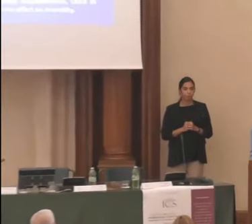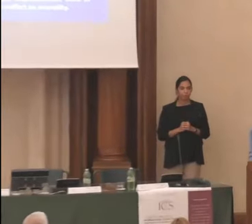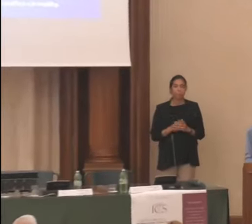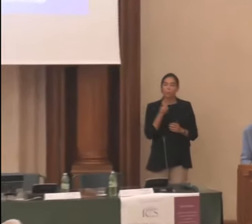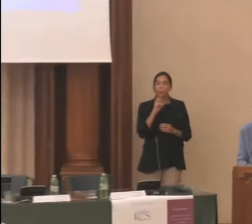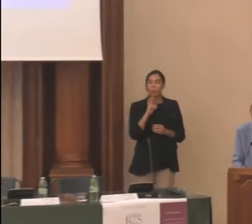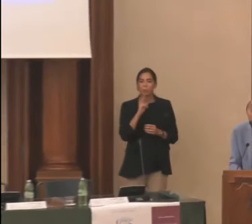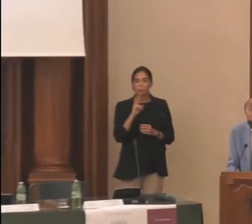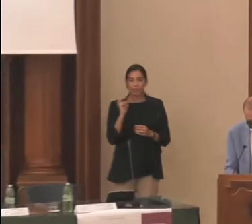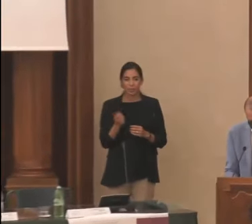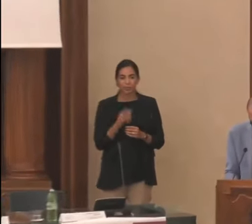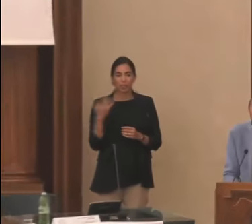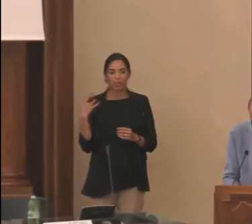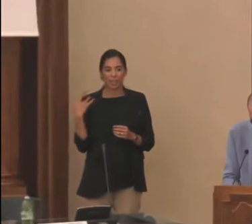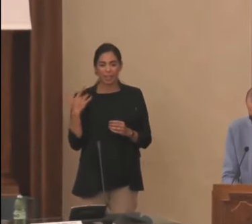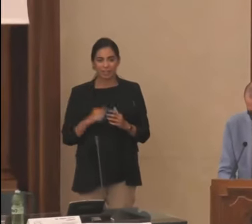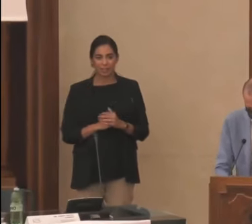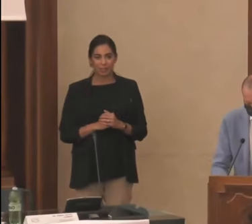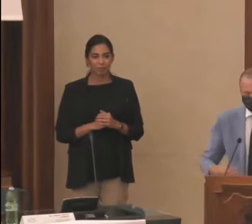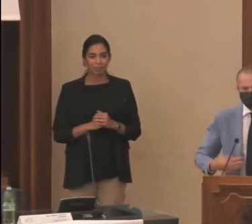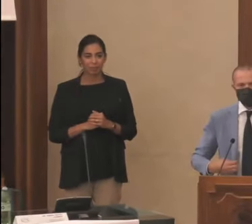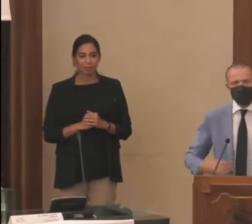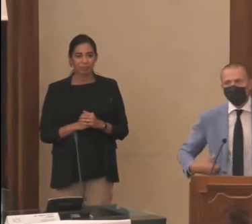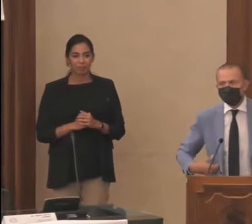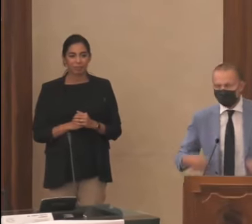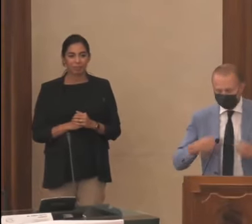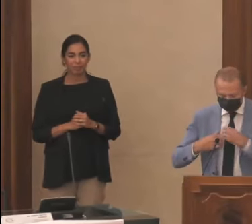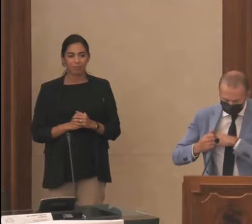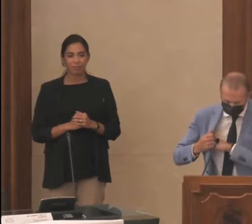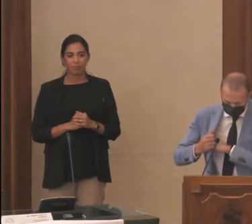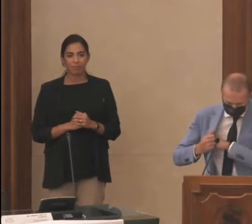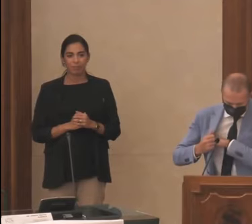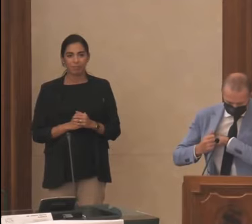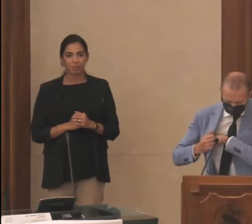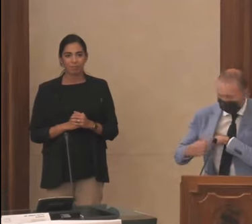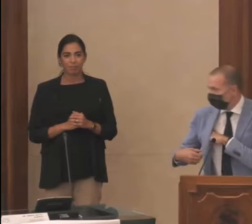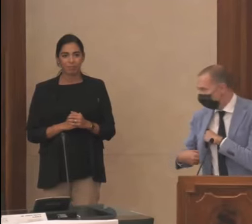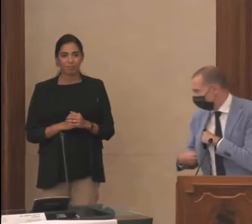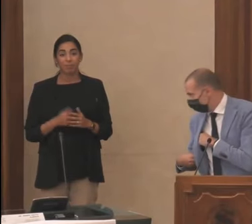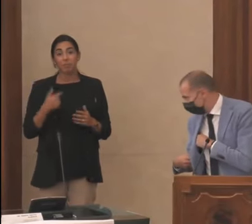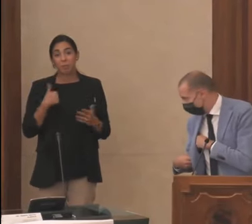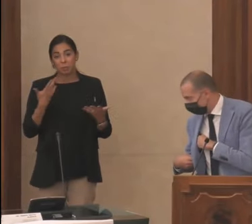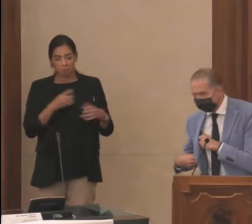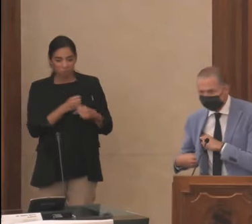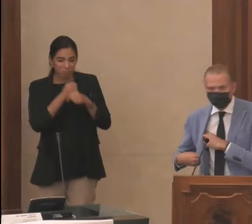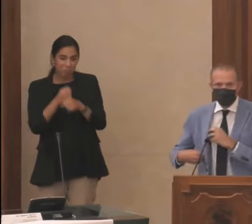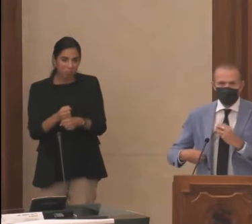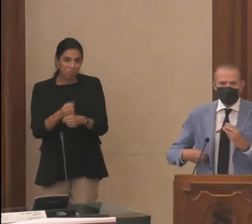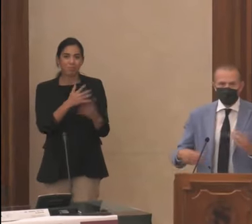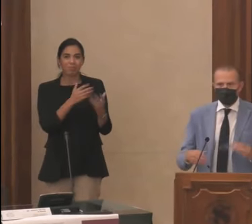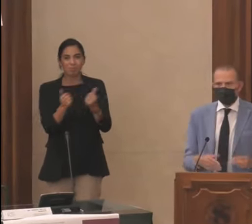Buon pomeriggio, grazie a tutti. Porto i saluti del gruppo della